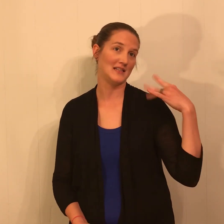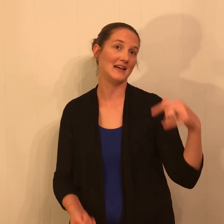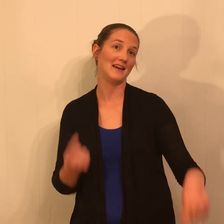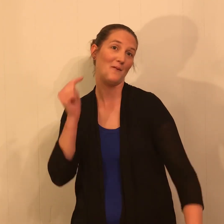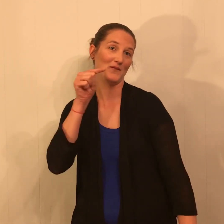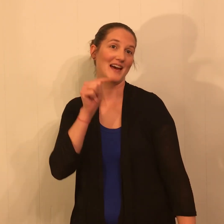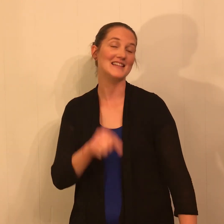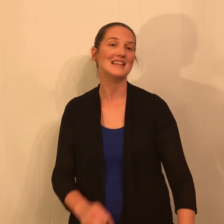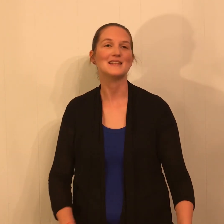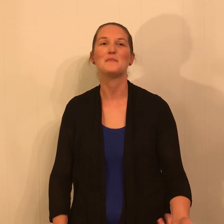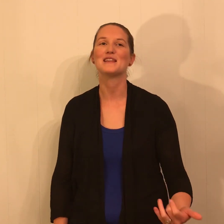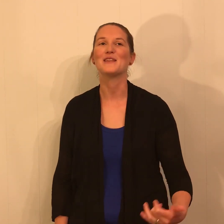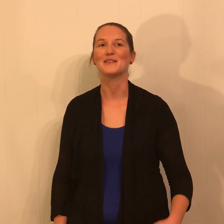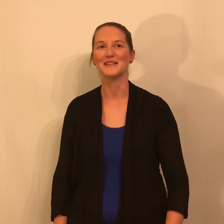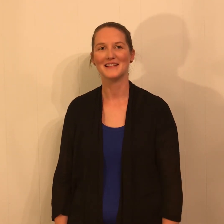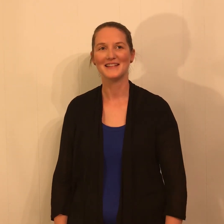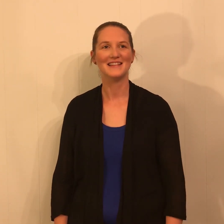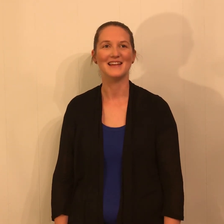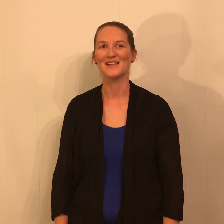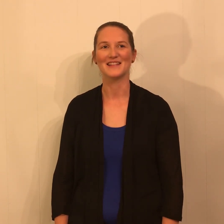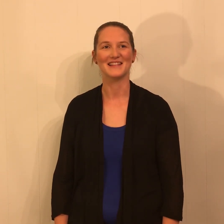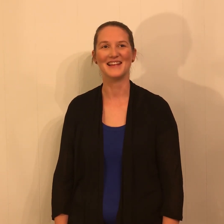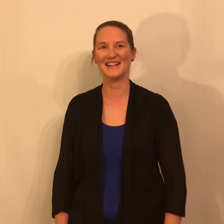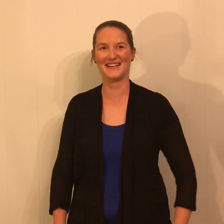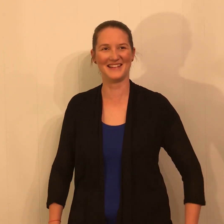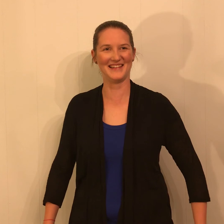count fast because I'm Southern. Not really. No.